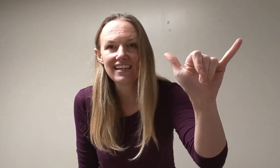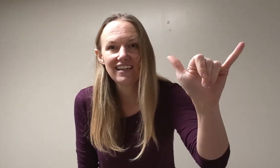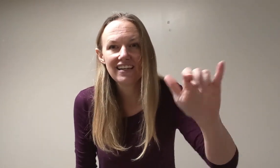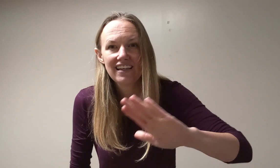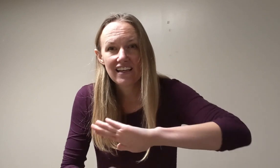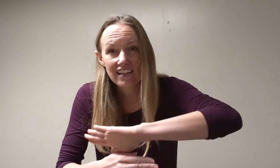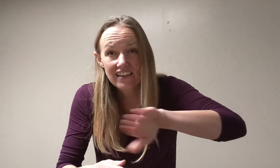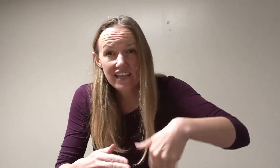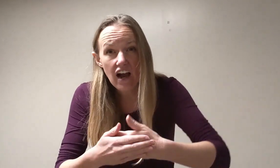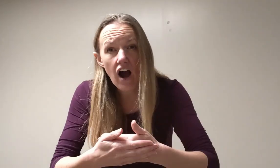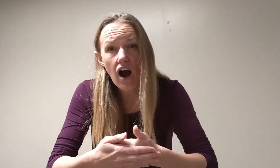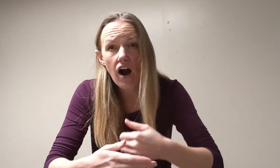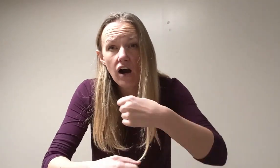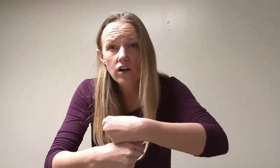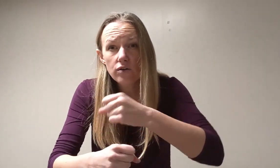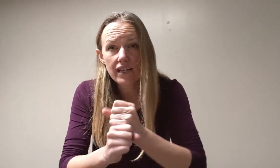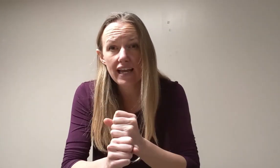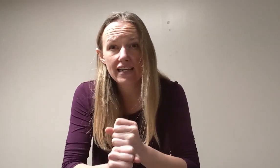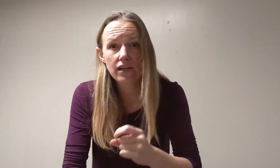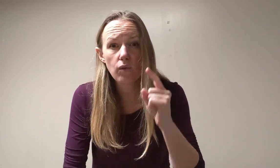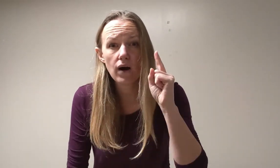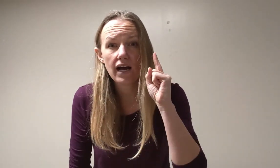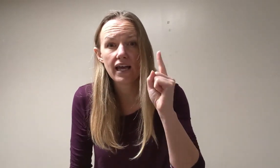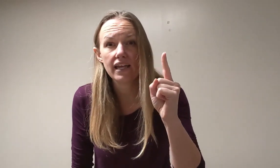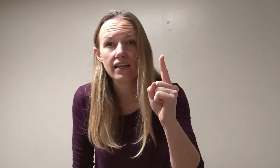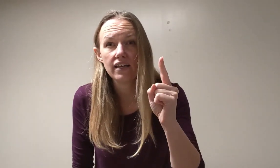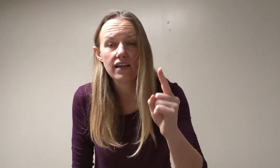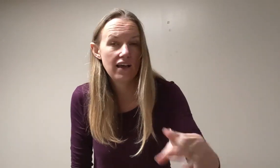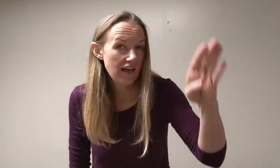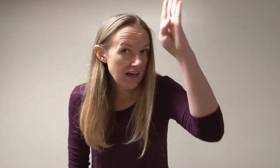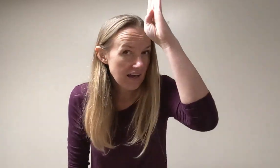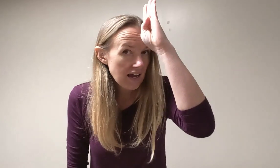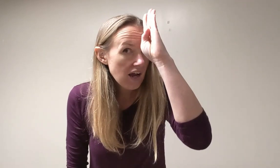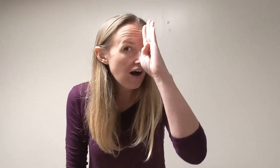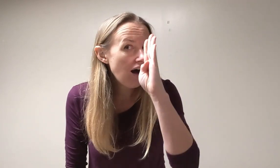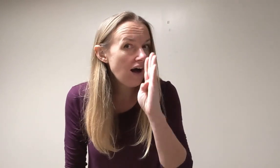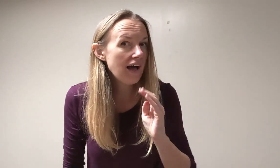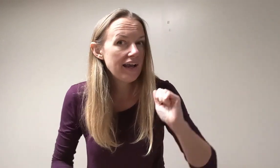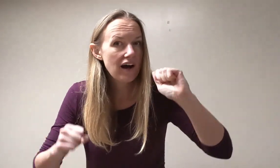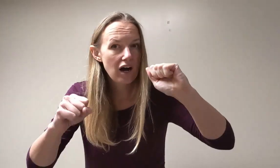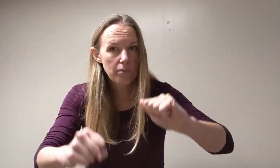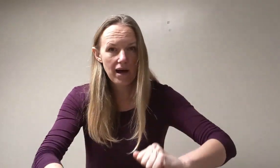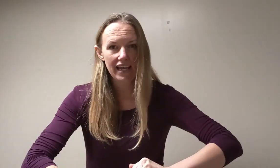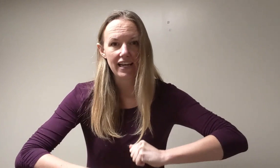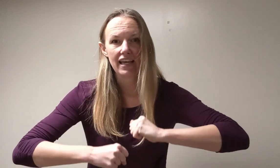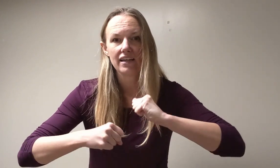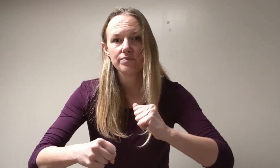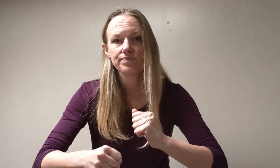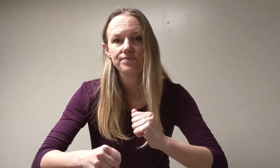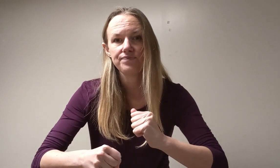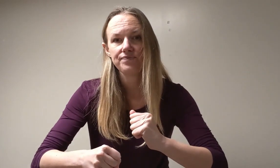everlasting, the all-creating one, God Almighty.